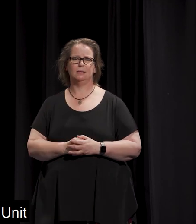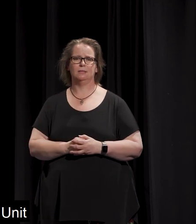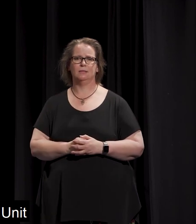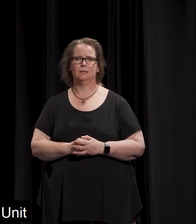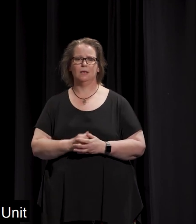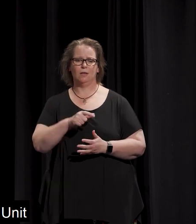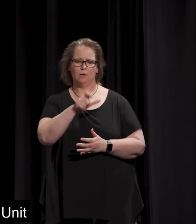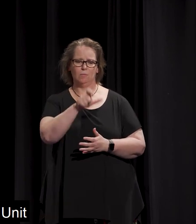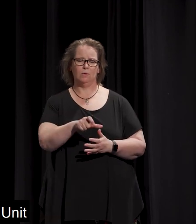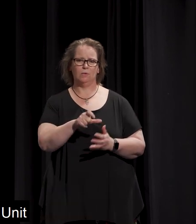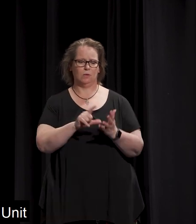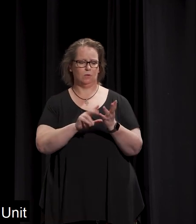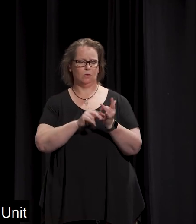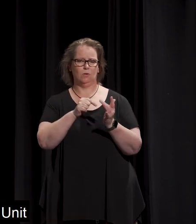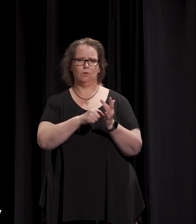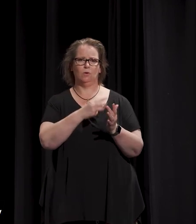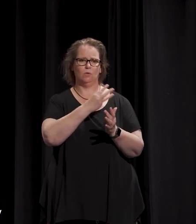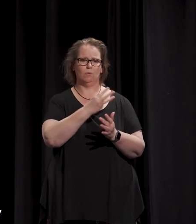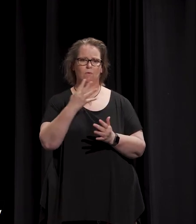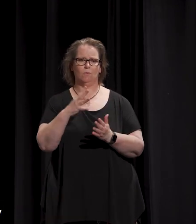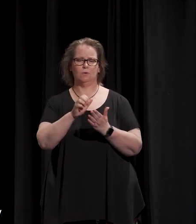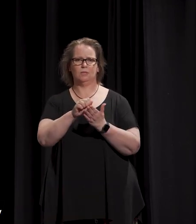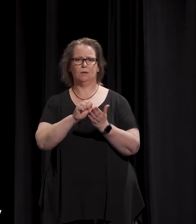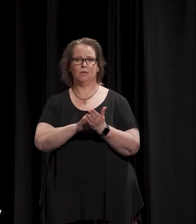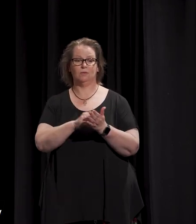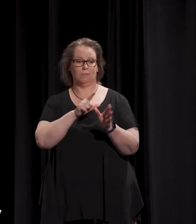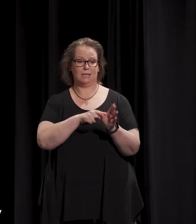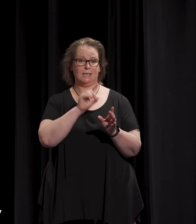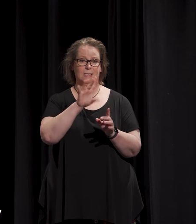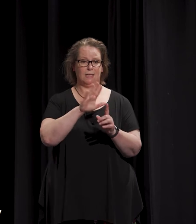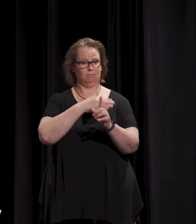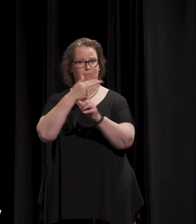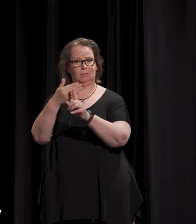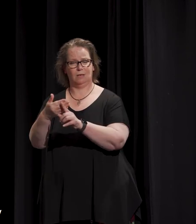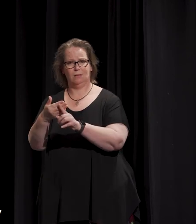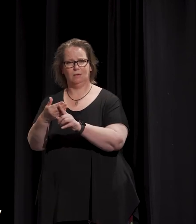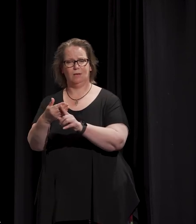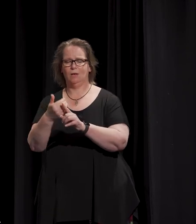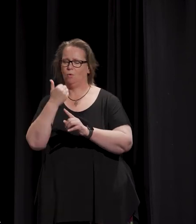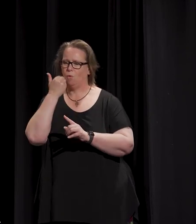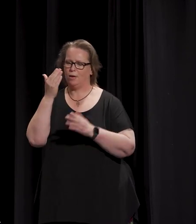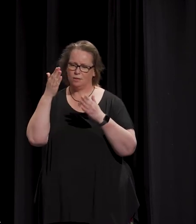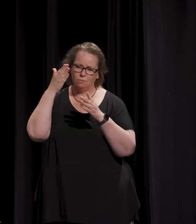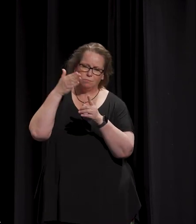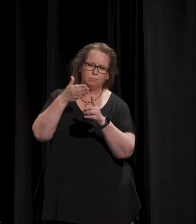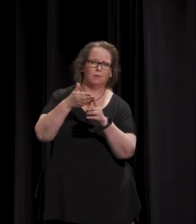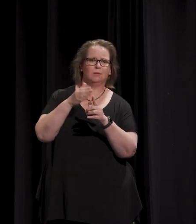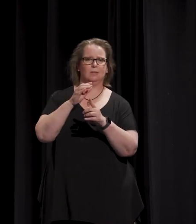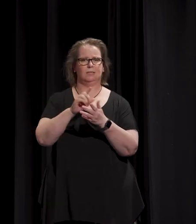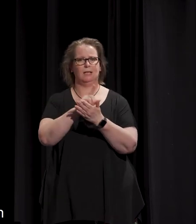has completed Unit 3 and 4 subjects since Year 10 and has been a highly diligent and focused student throughout his later